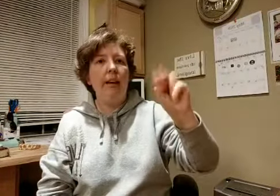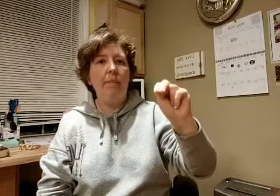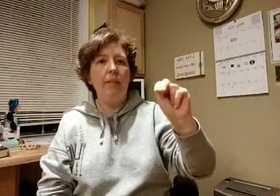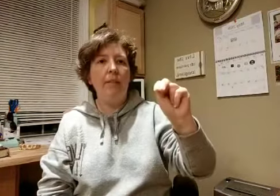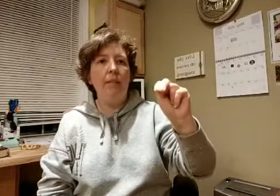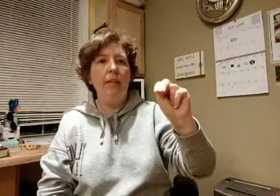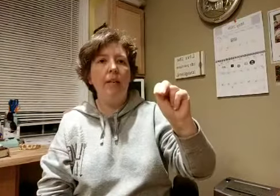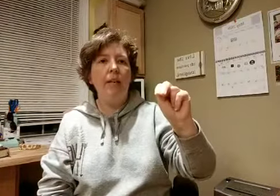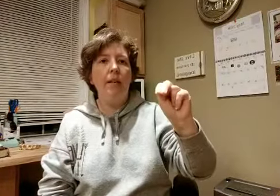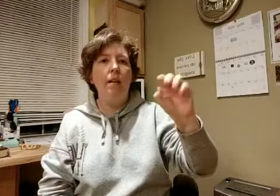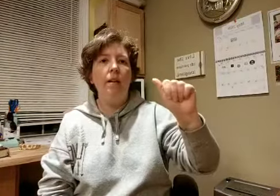Captain